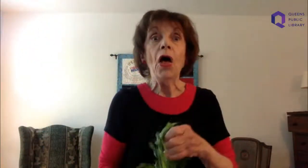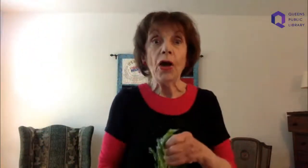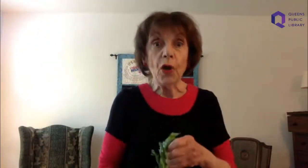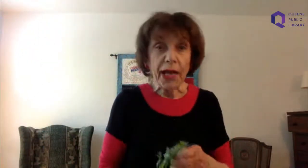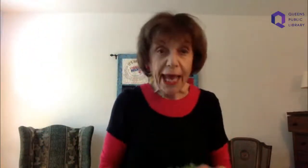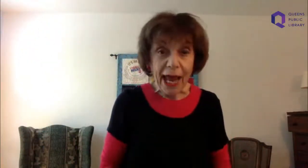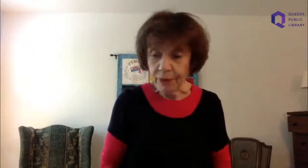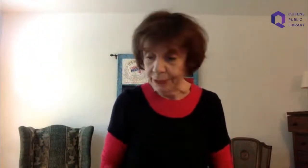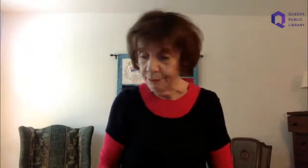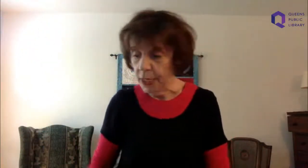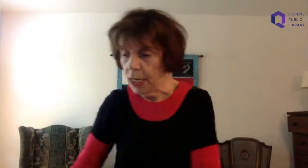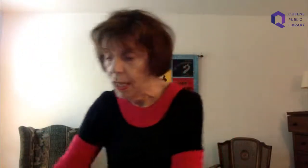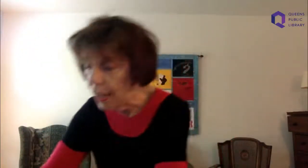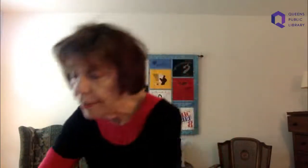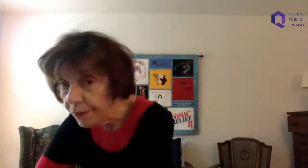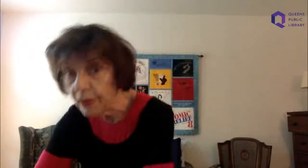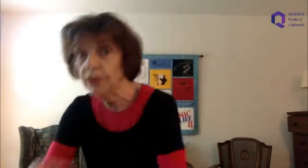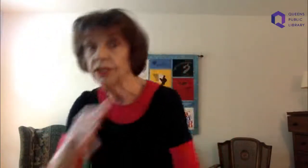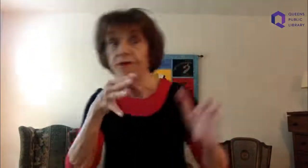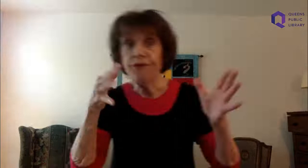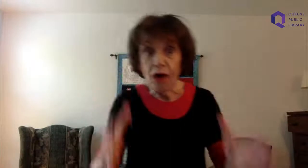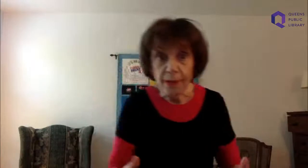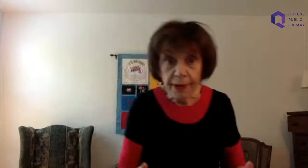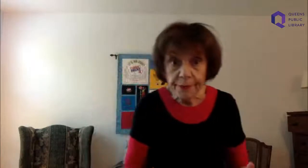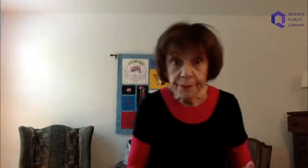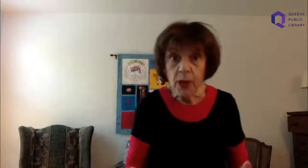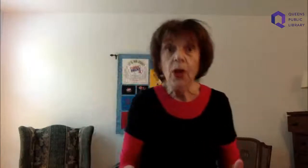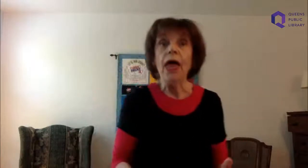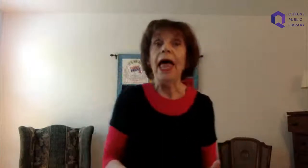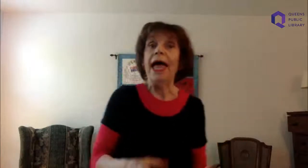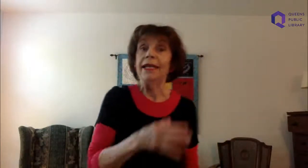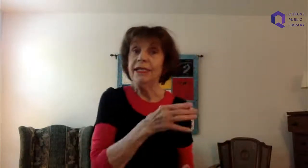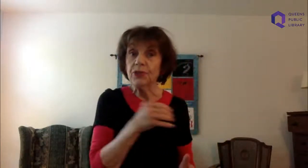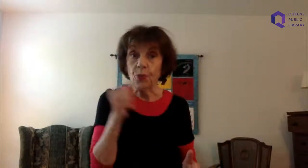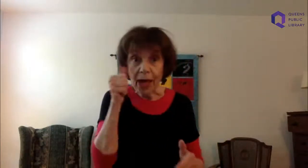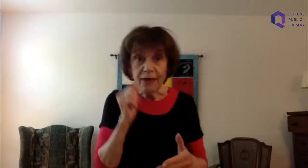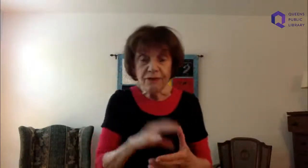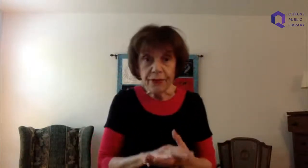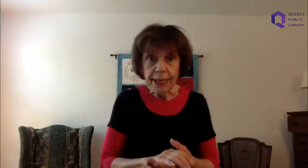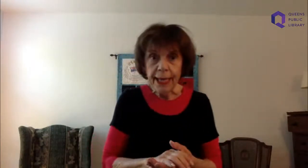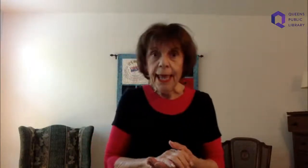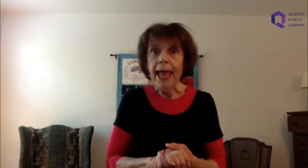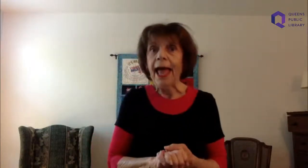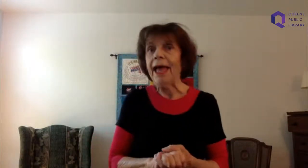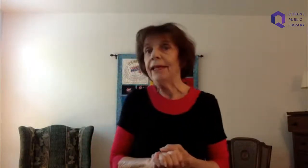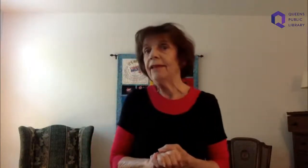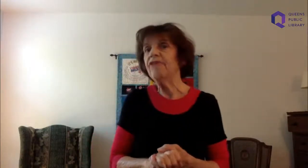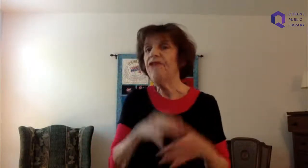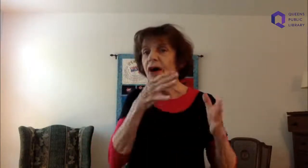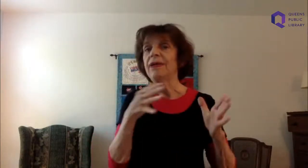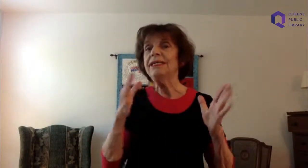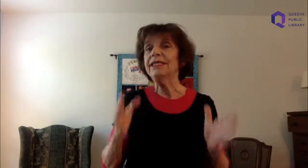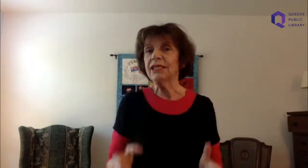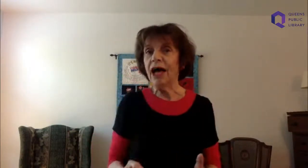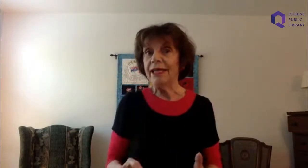a carrot. There was a farmer and his wife, and the farmer decided that